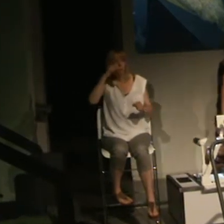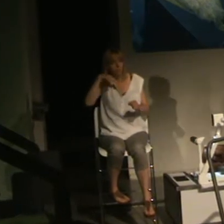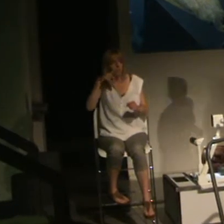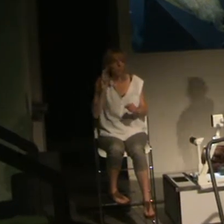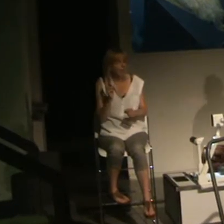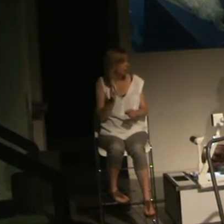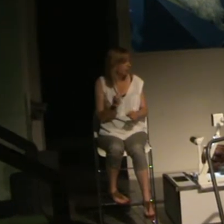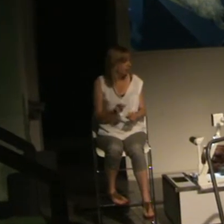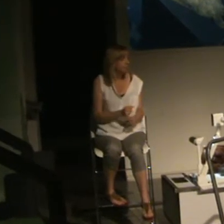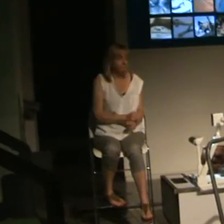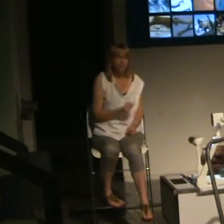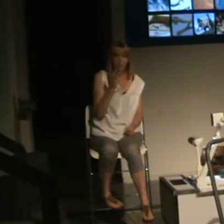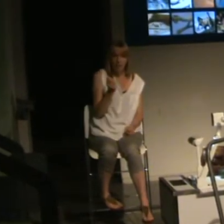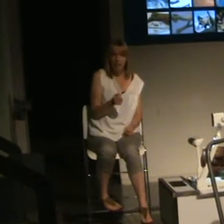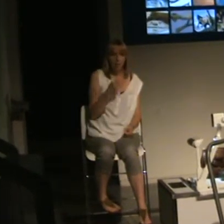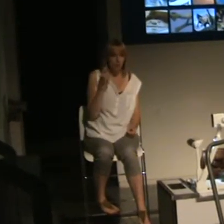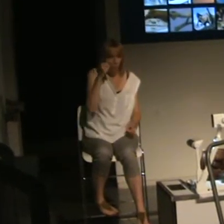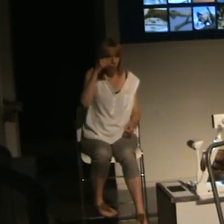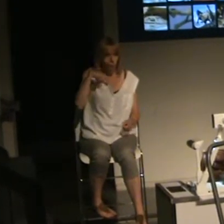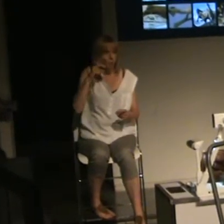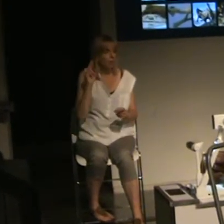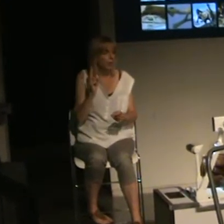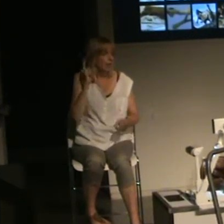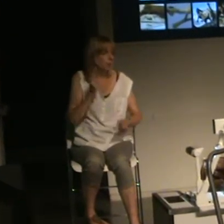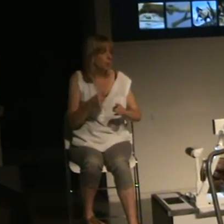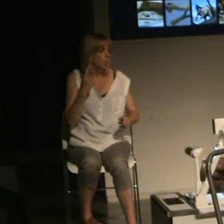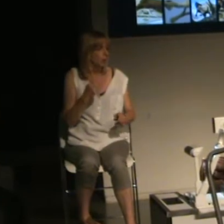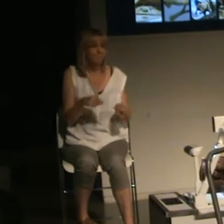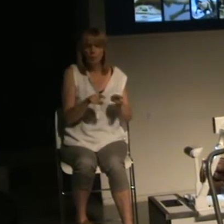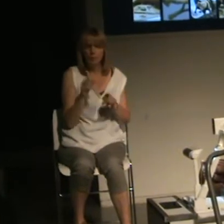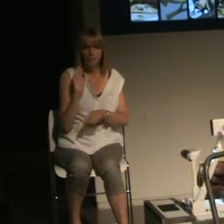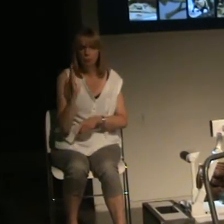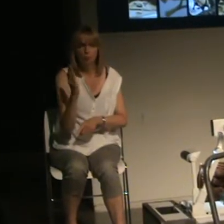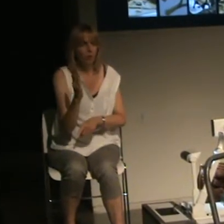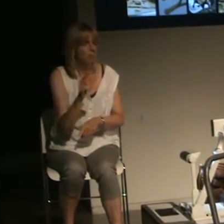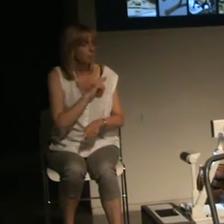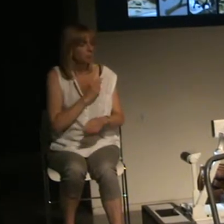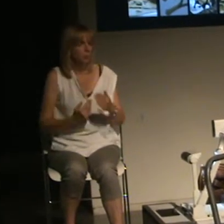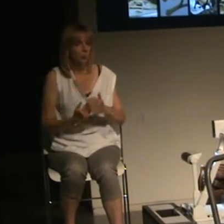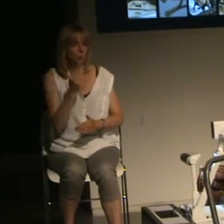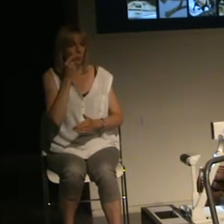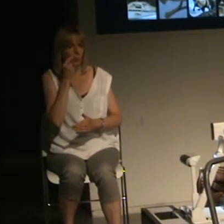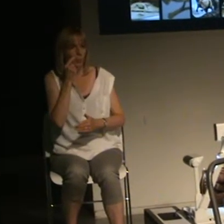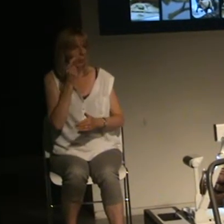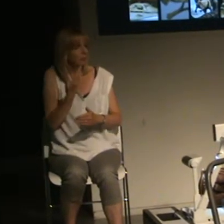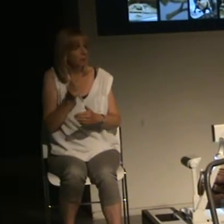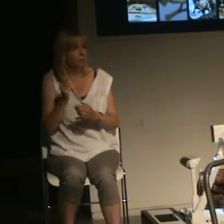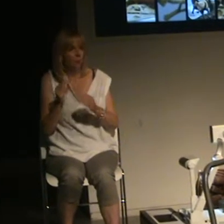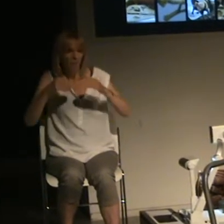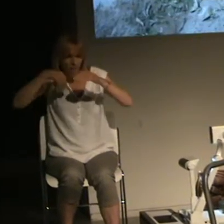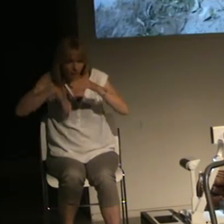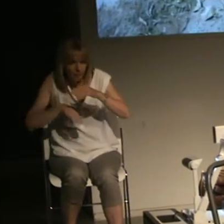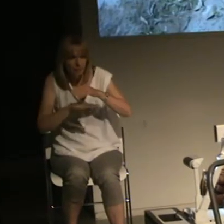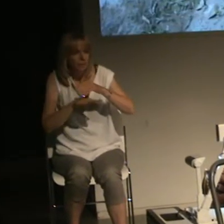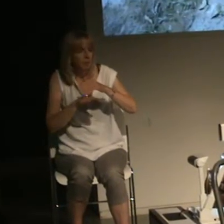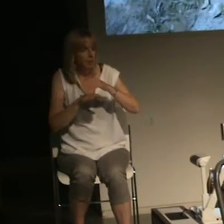quickly. Not in exactly the same way as sharks though, because the new tooth in a crocodile comes from underneath the old tooth, within the same socket,